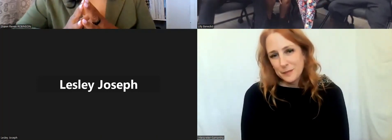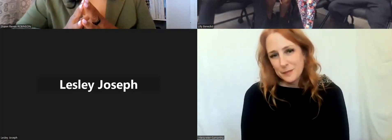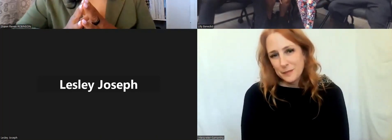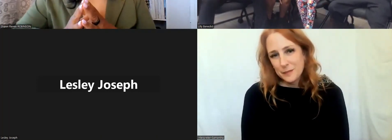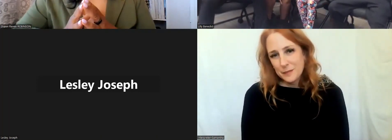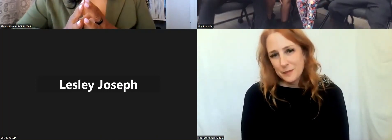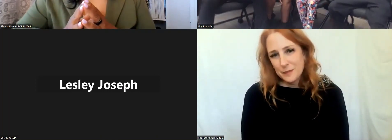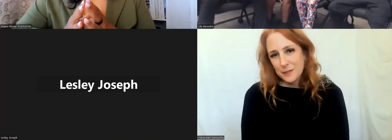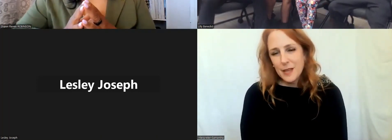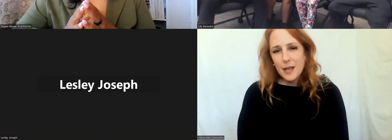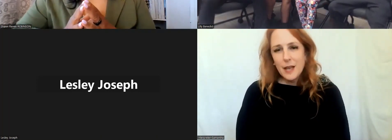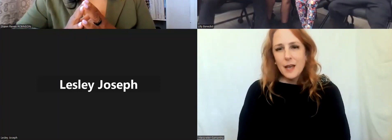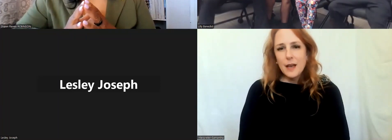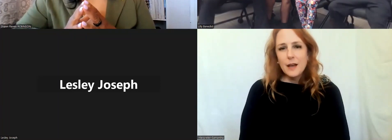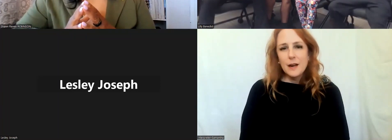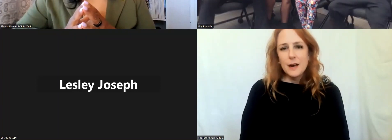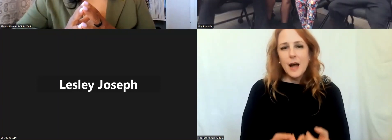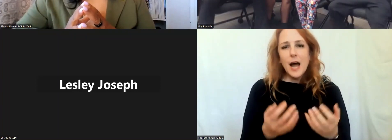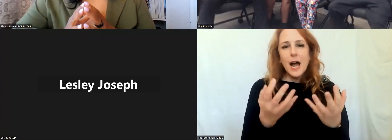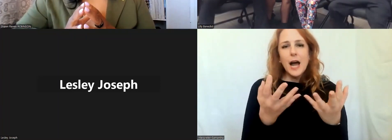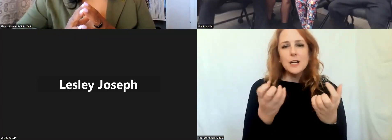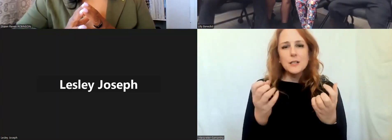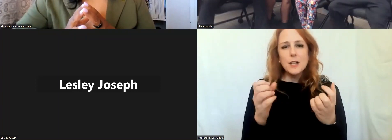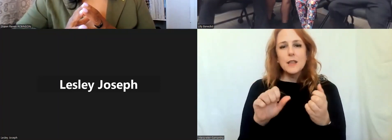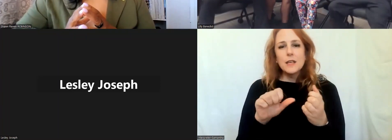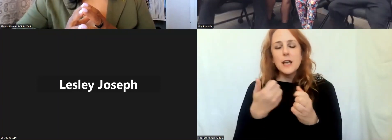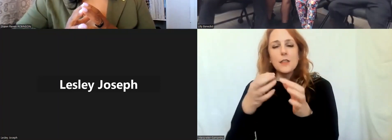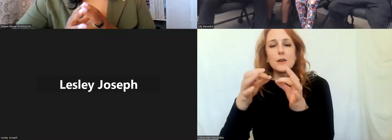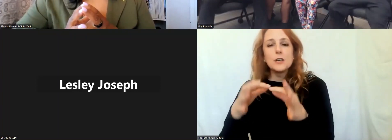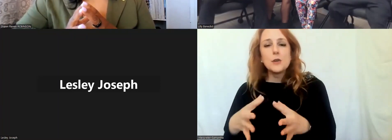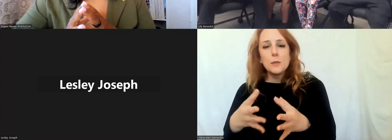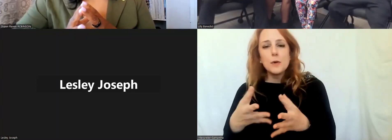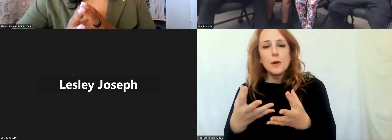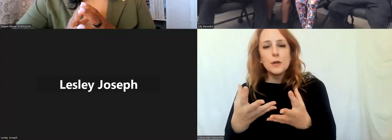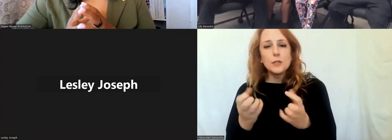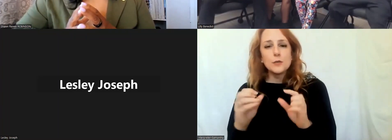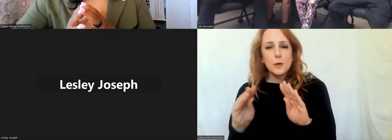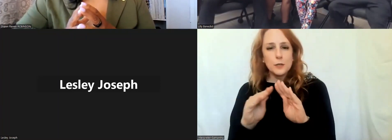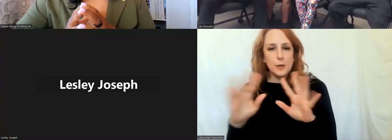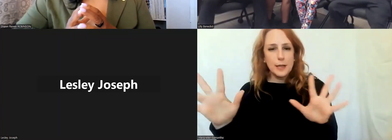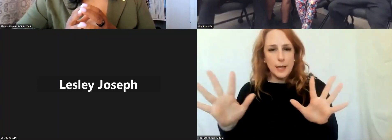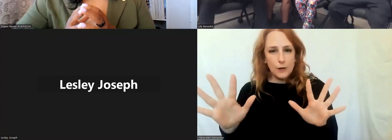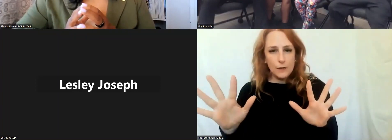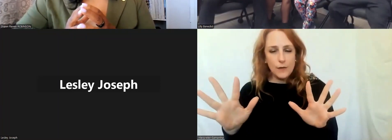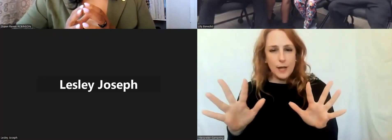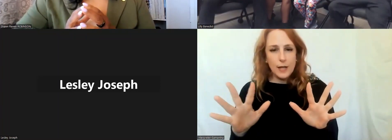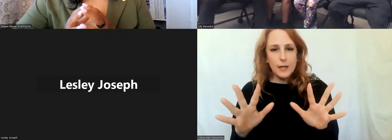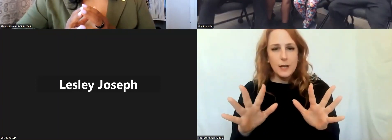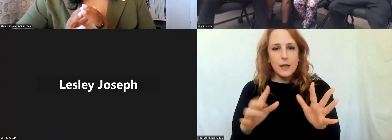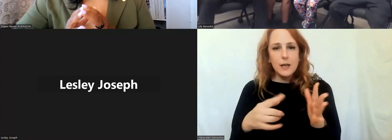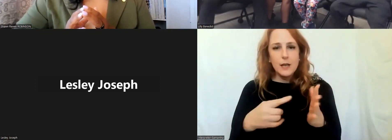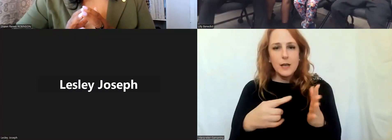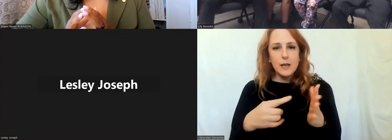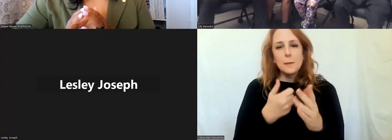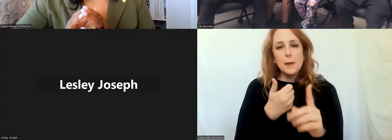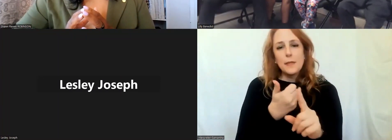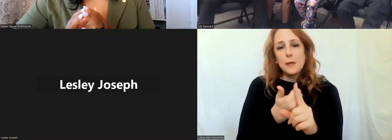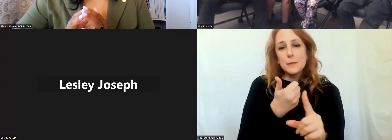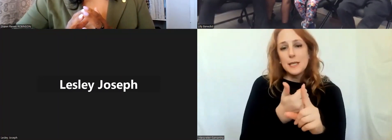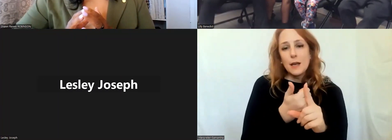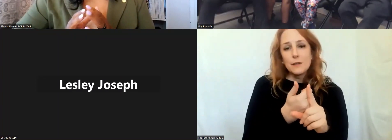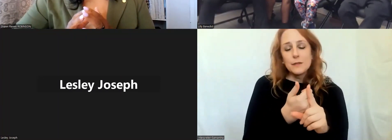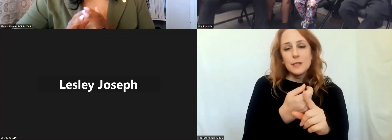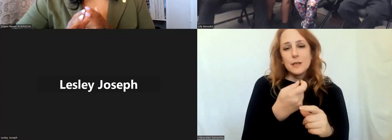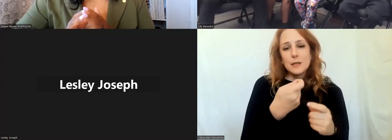Quick clarification from the other ASL interpreter, a lot of talking about speaking themselves as opposed to lip